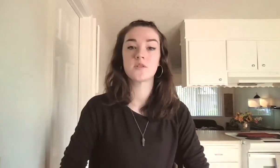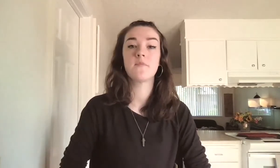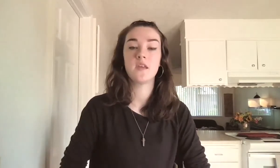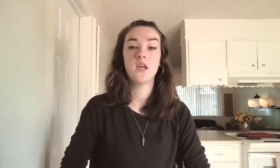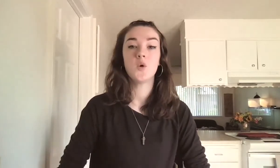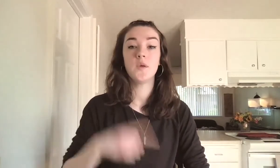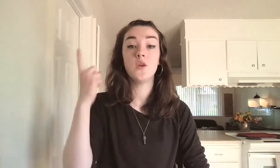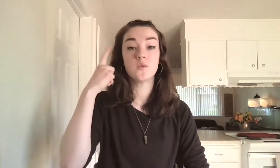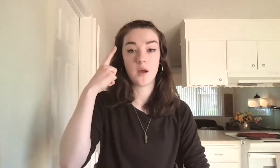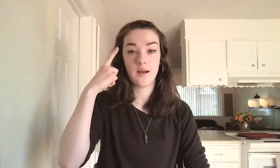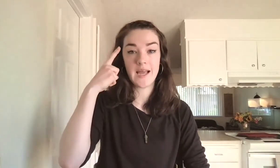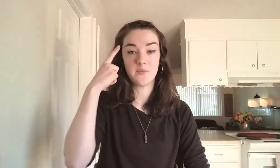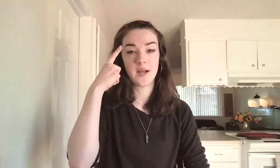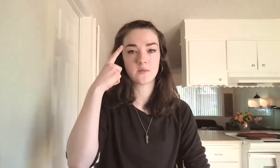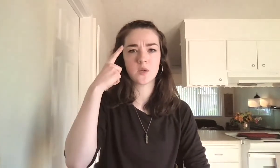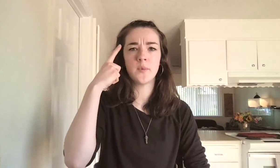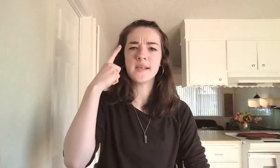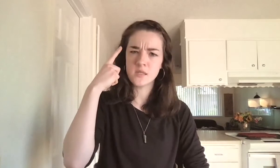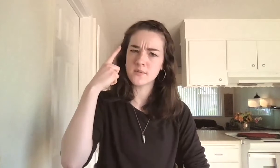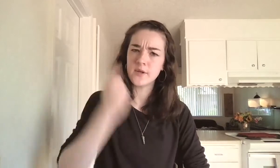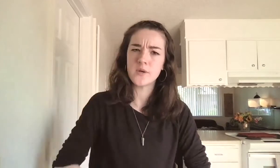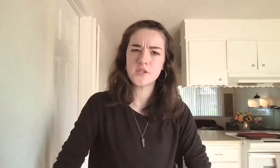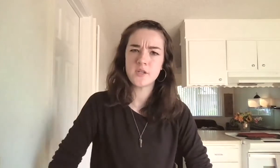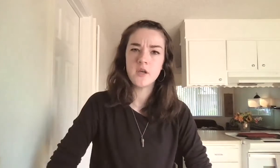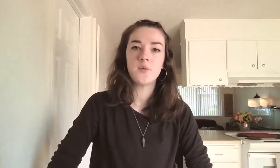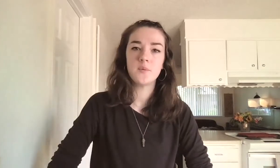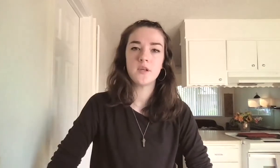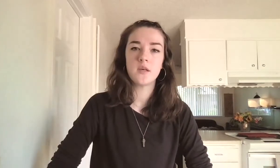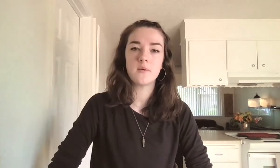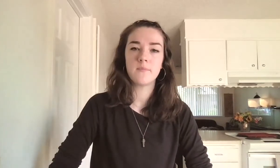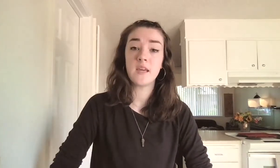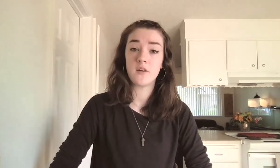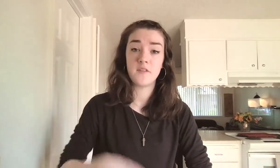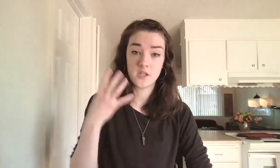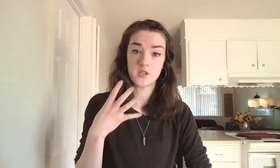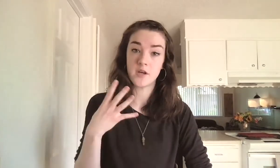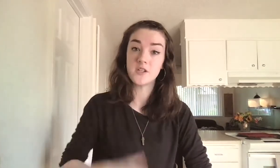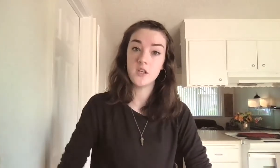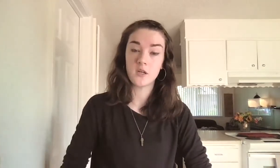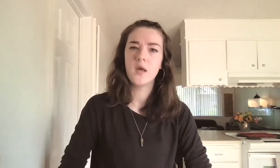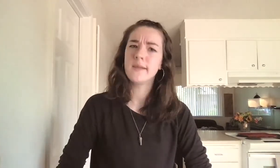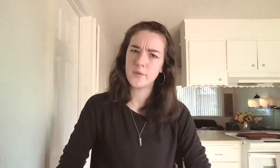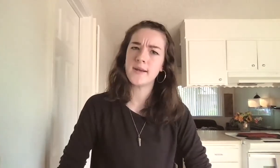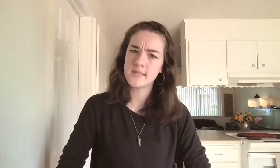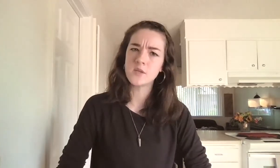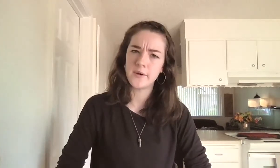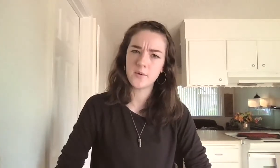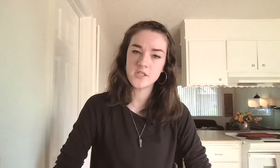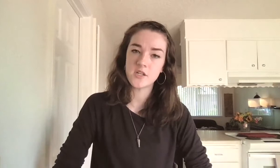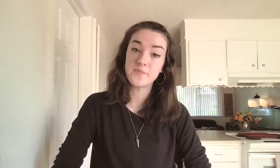something, we use our eyebrows. So when we're asking someone a question, we want to make our facial expression look like we're asking someone a question. So